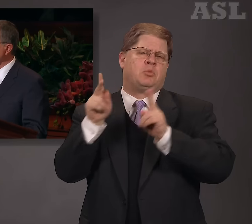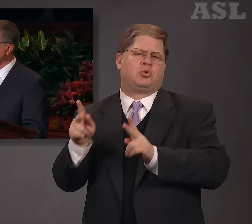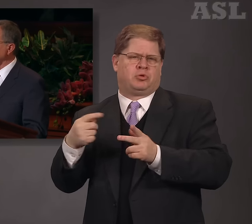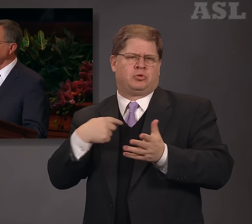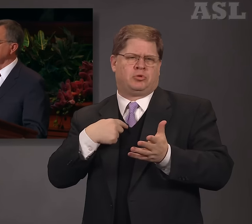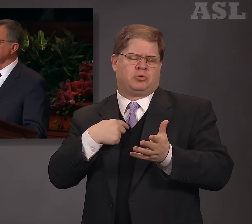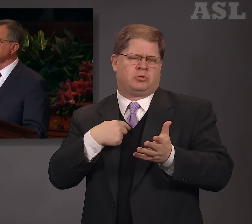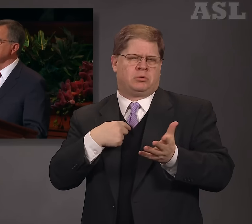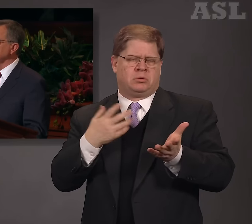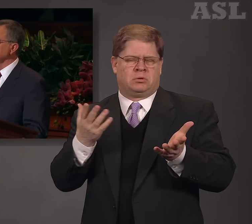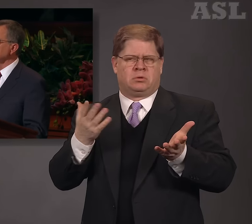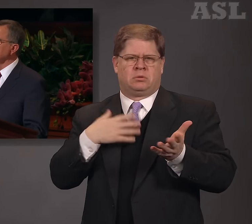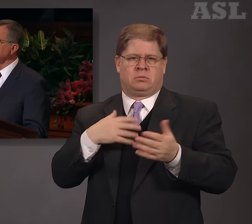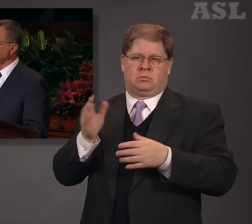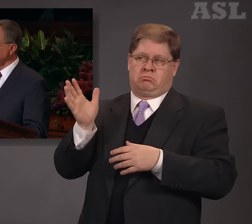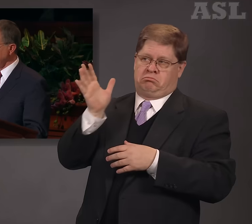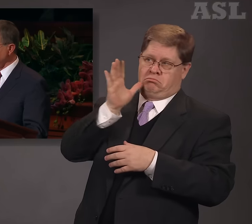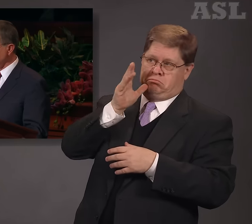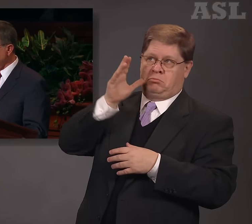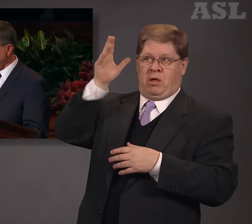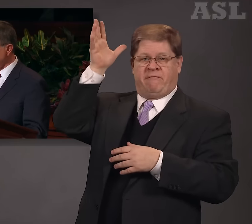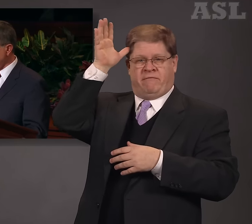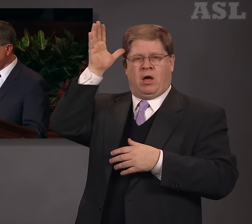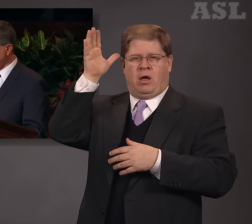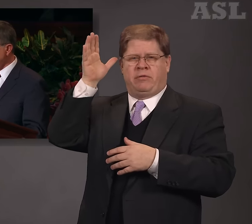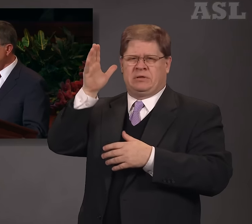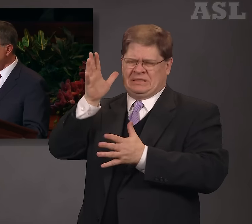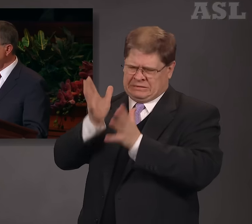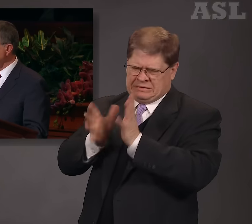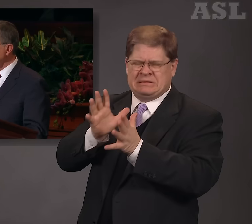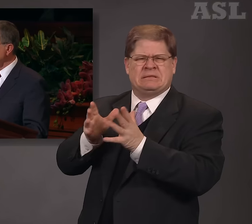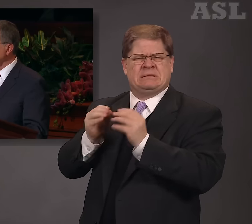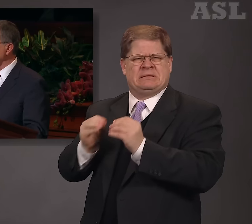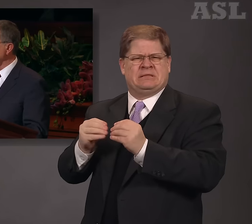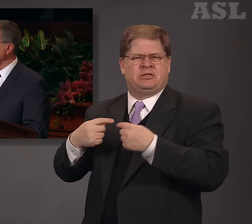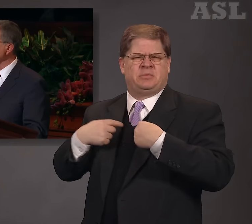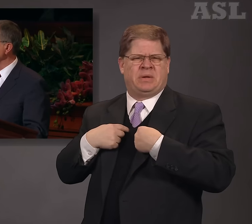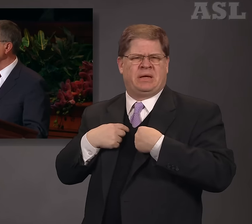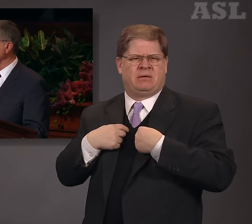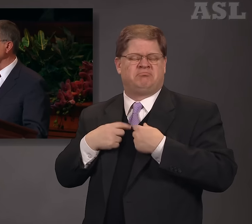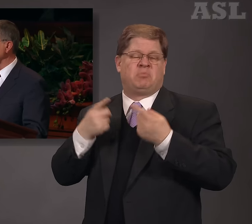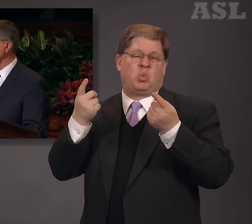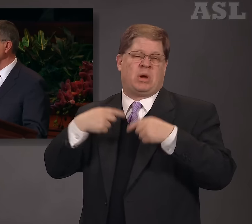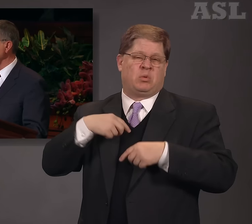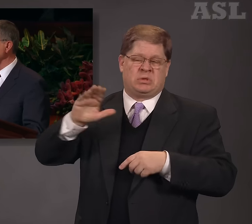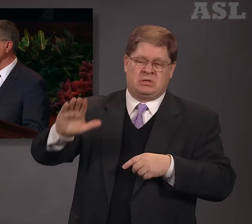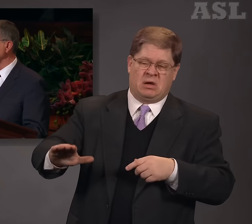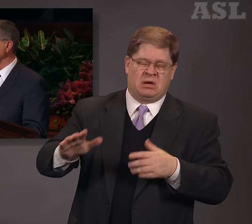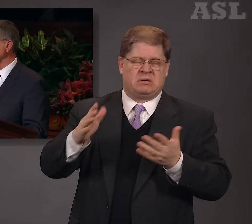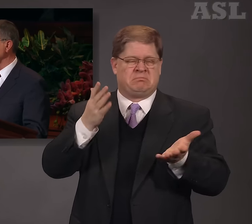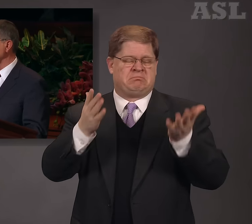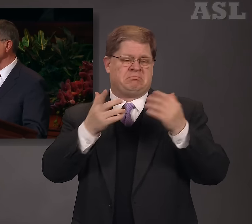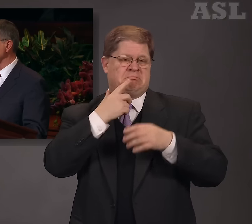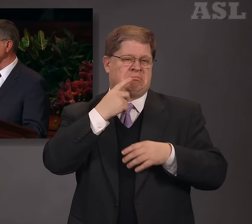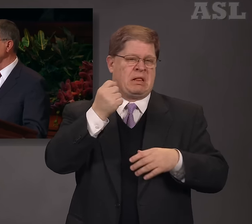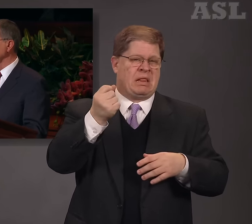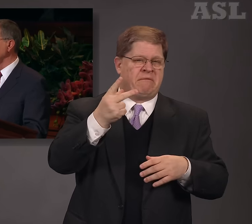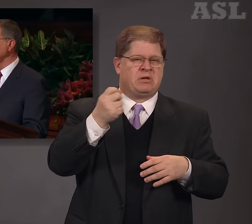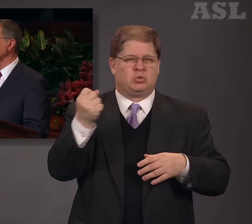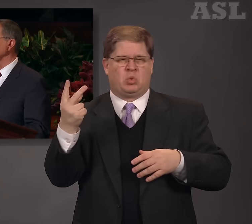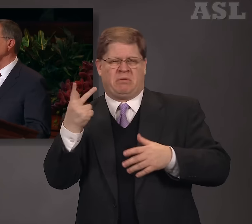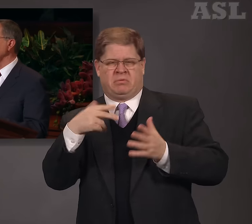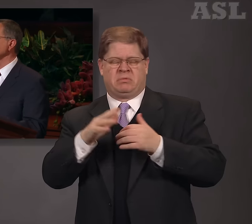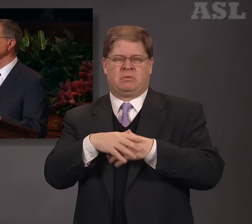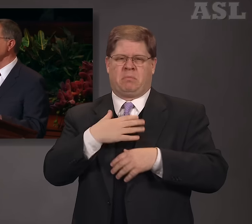I am the product of a similar kind of intentional parenting. When I was a young boy, maybe 11 or 12 years old,